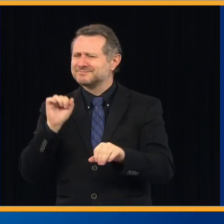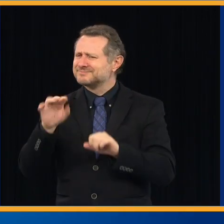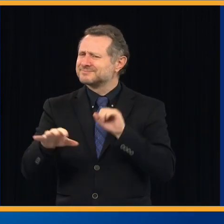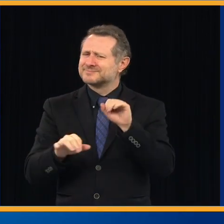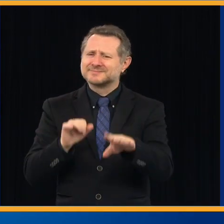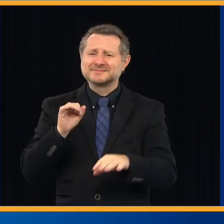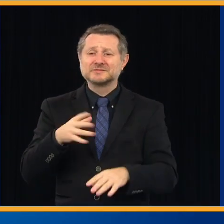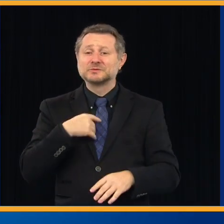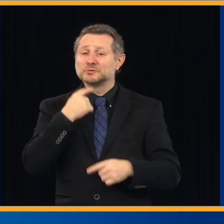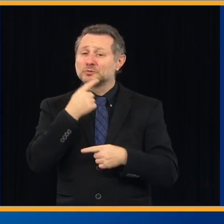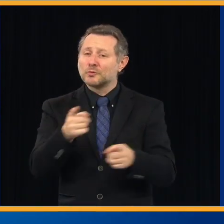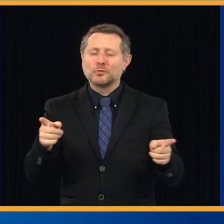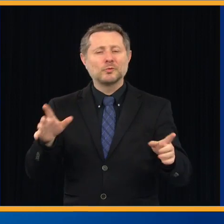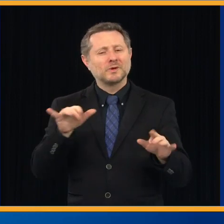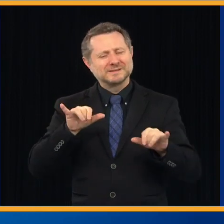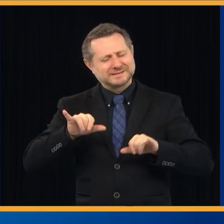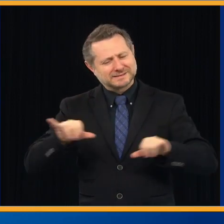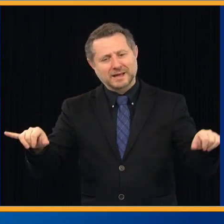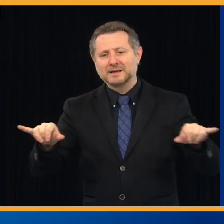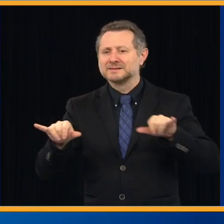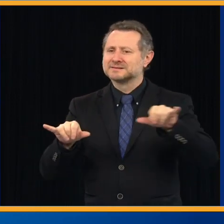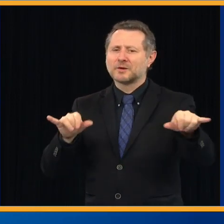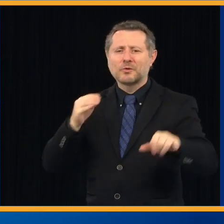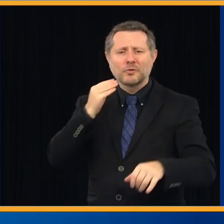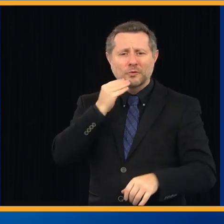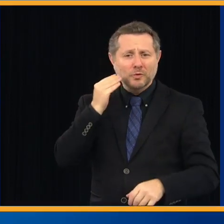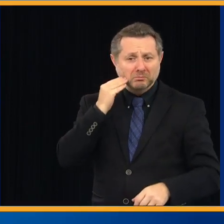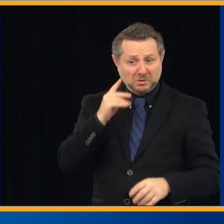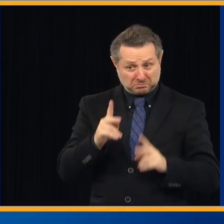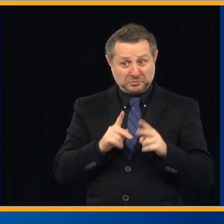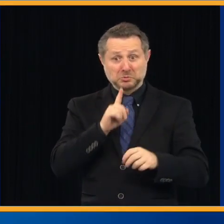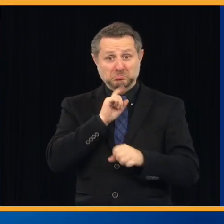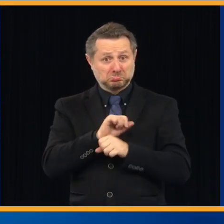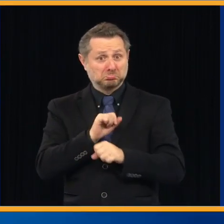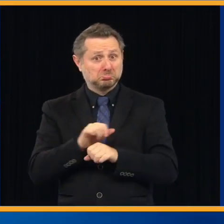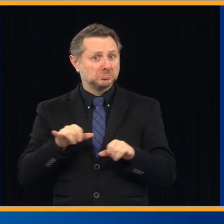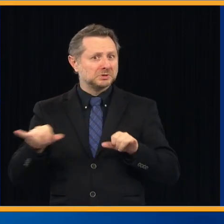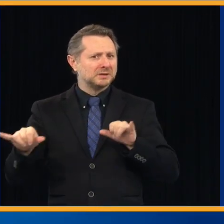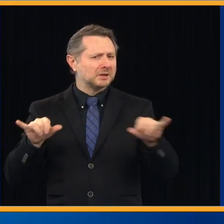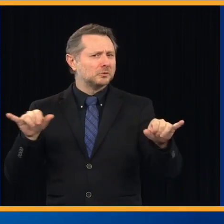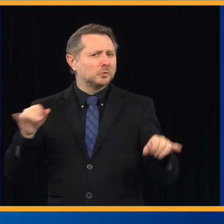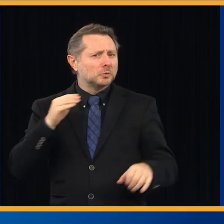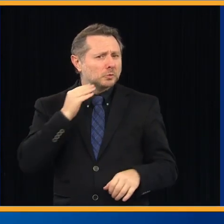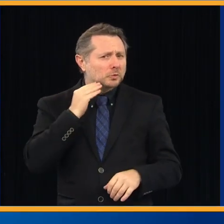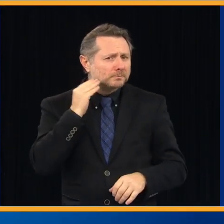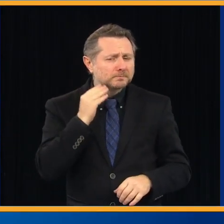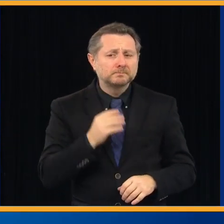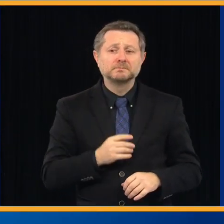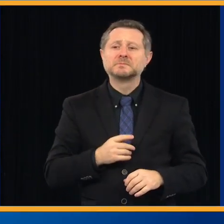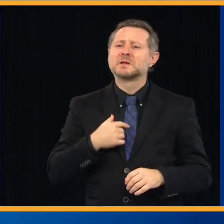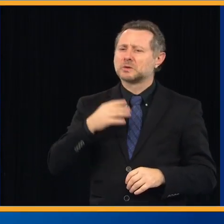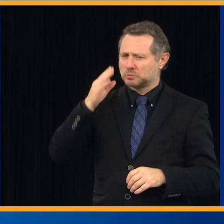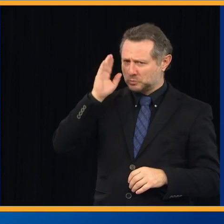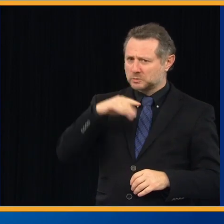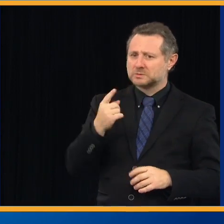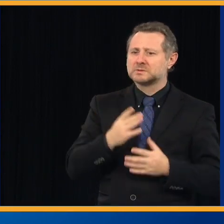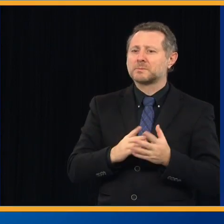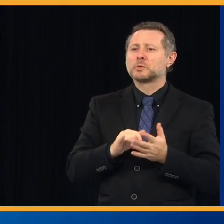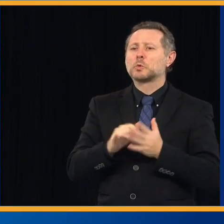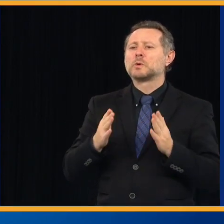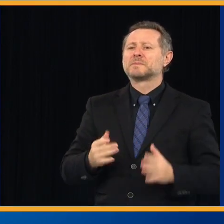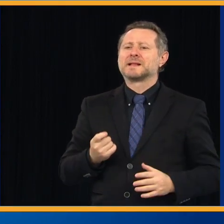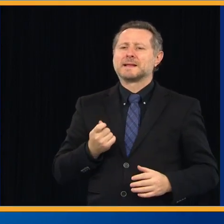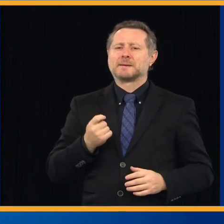home, people understood they should really stay home, right? New Yorkers can be a cynical